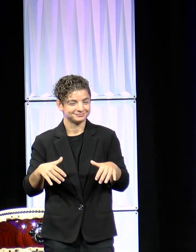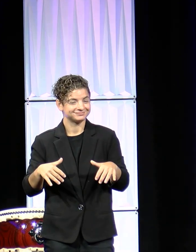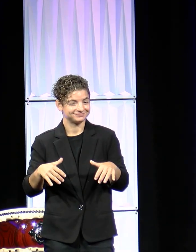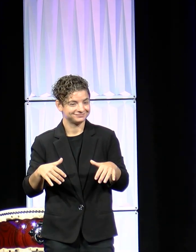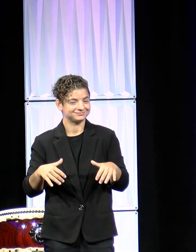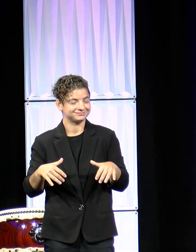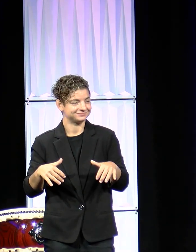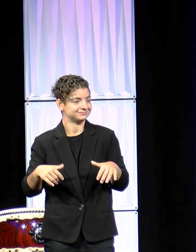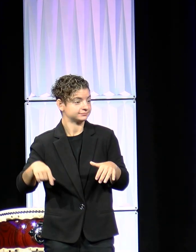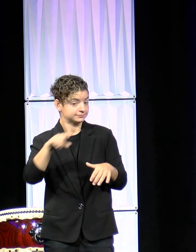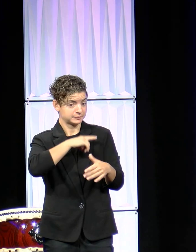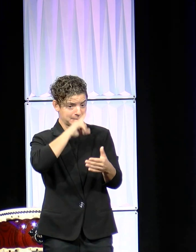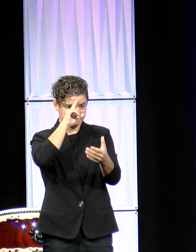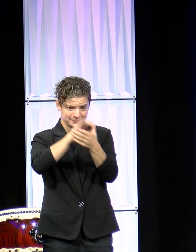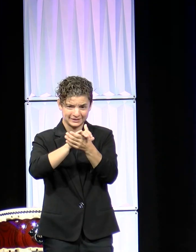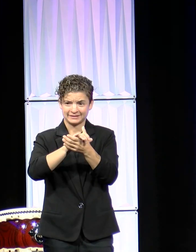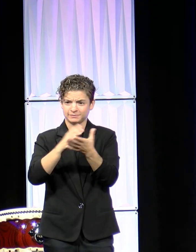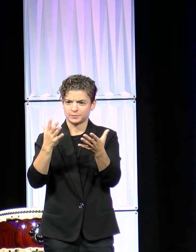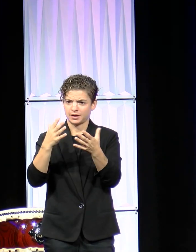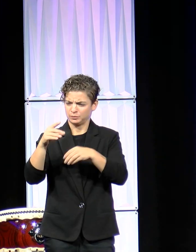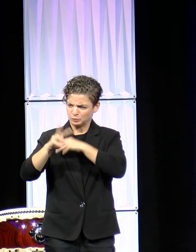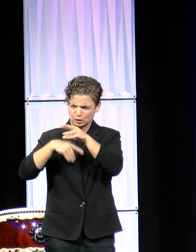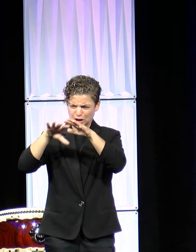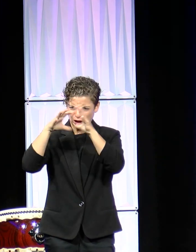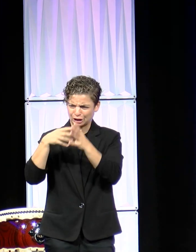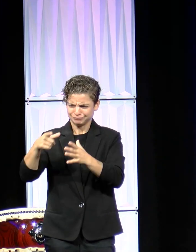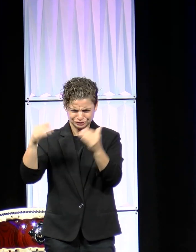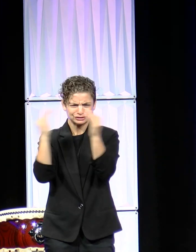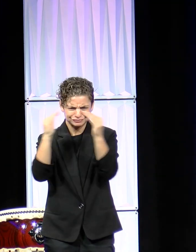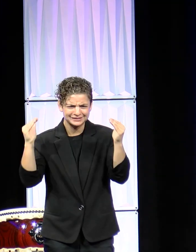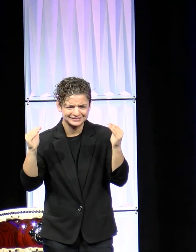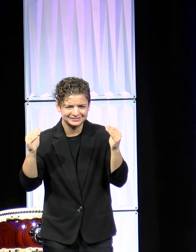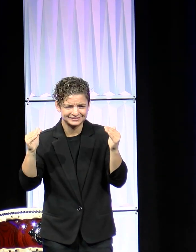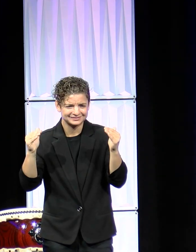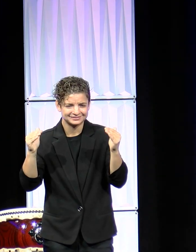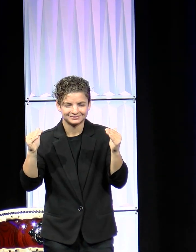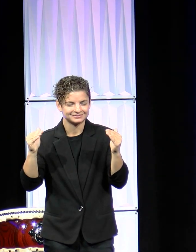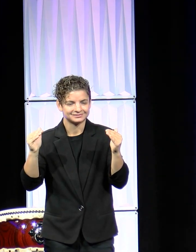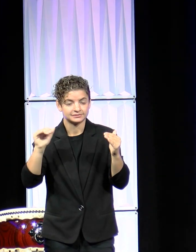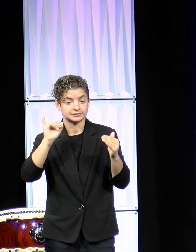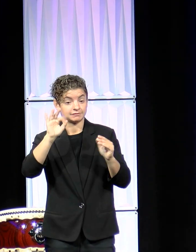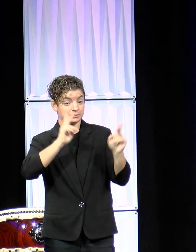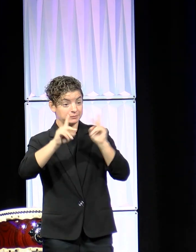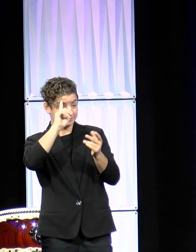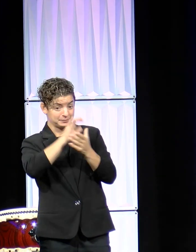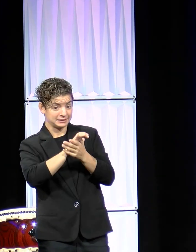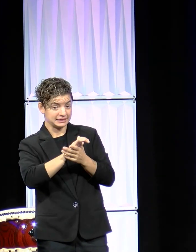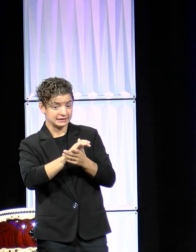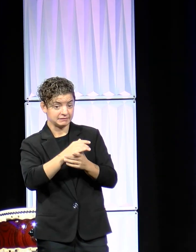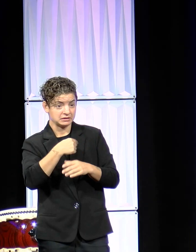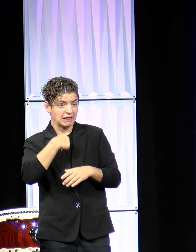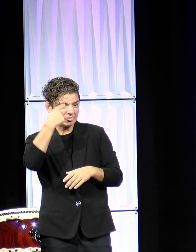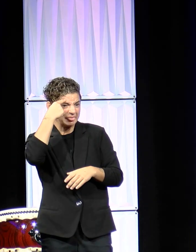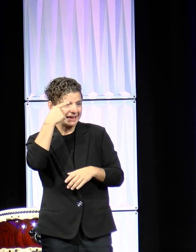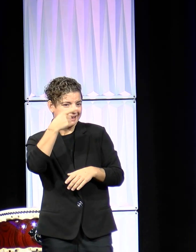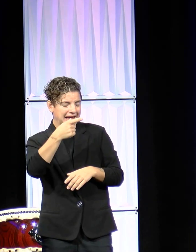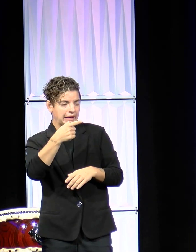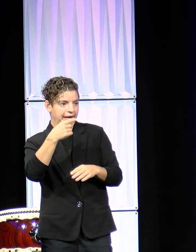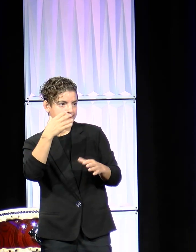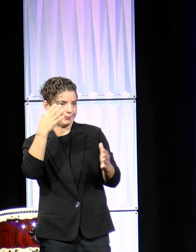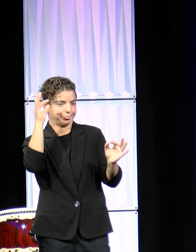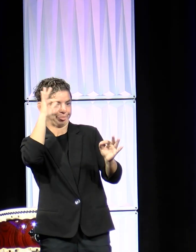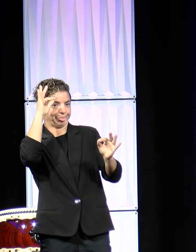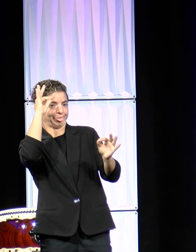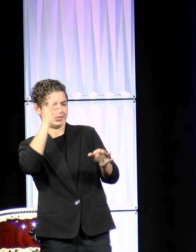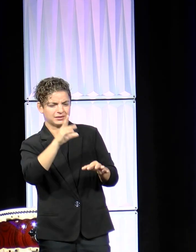in a just world is fantastical, maybe even delusional. I think what they have is